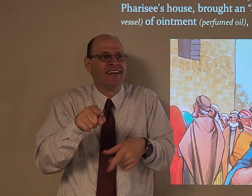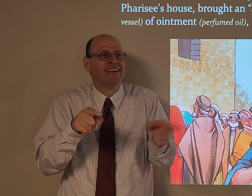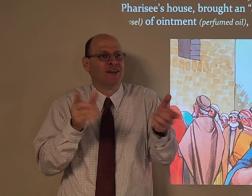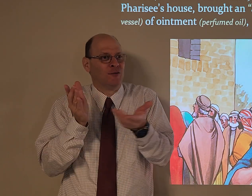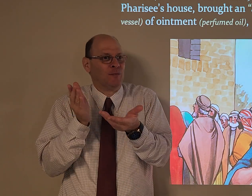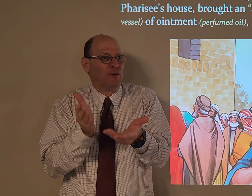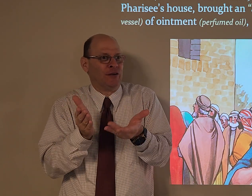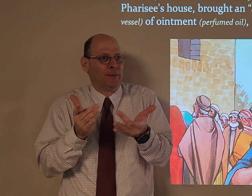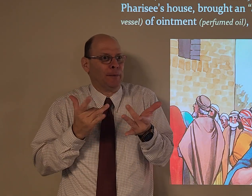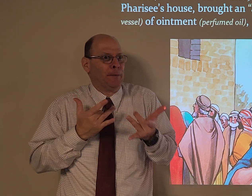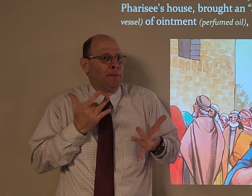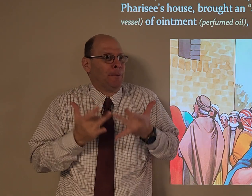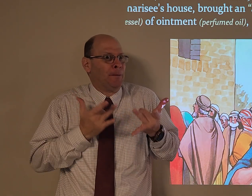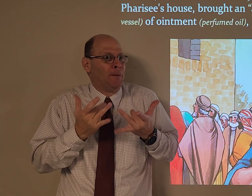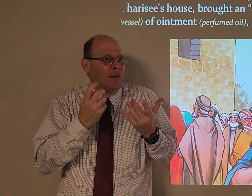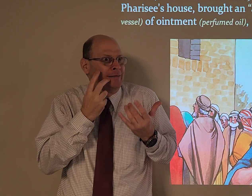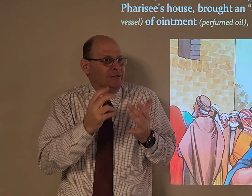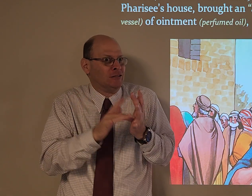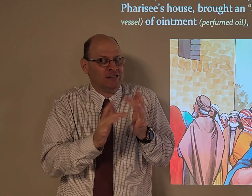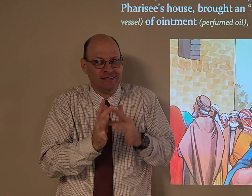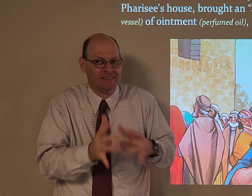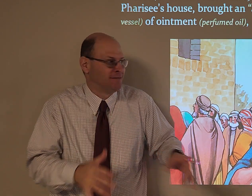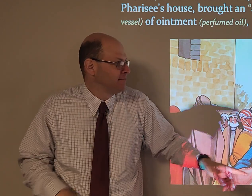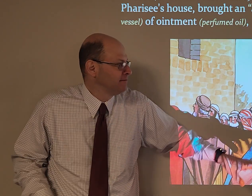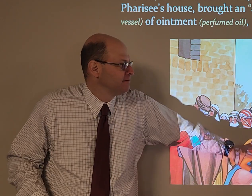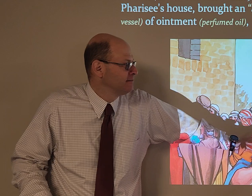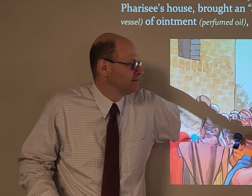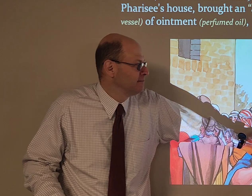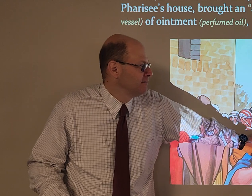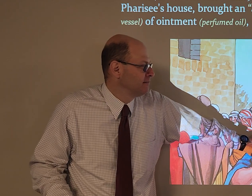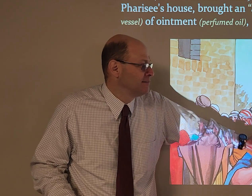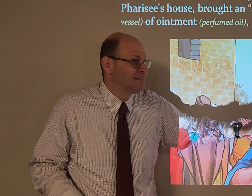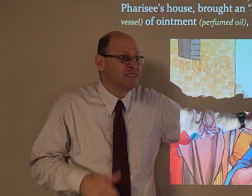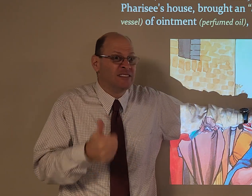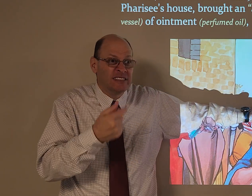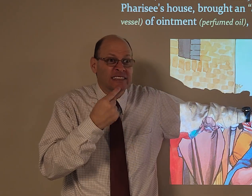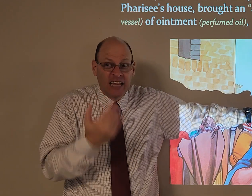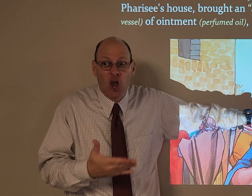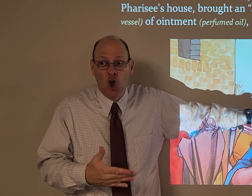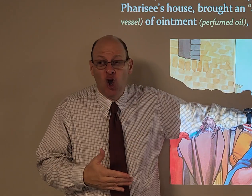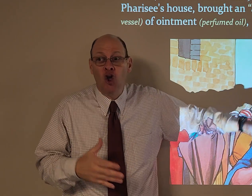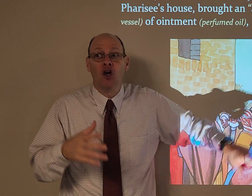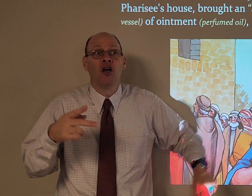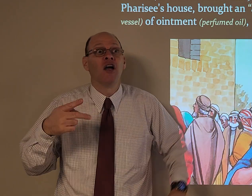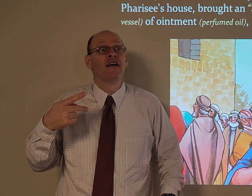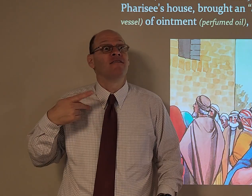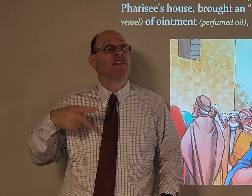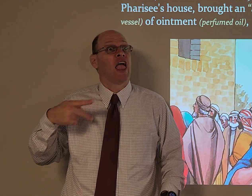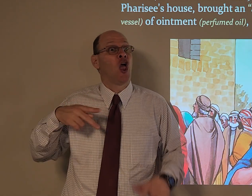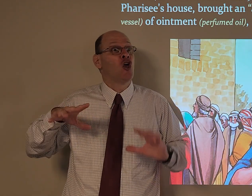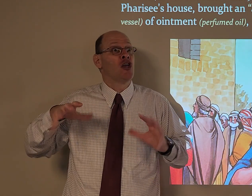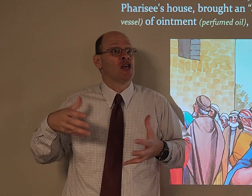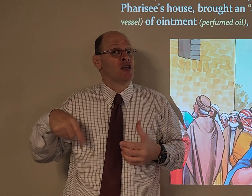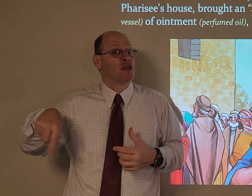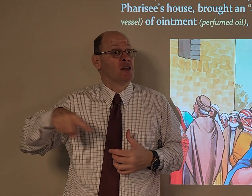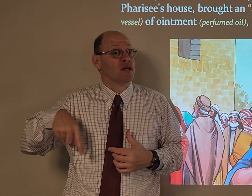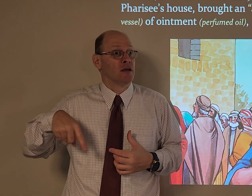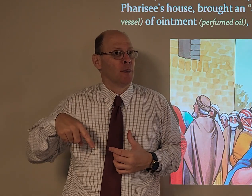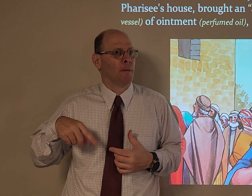to go to Jesus. She had an alabaster box. It was full of precious ointment or perfumed